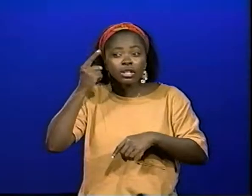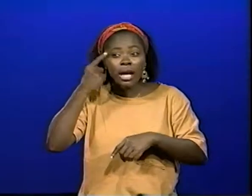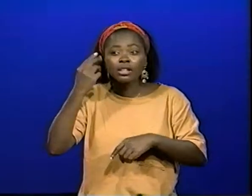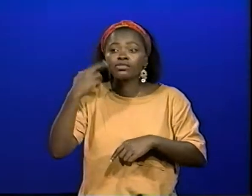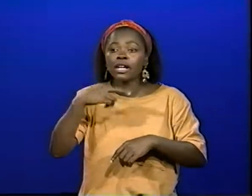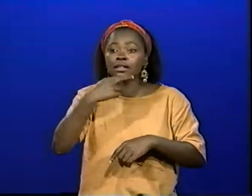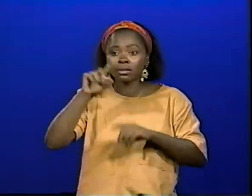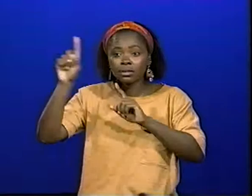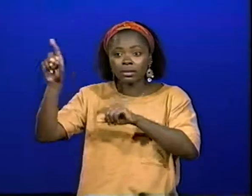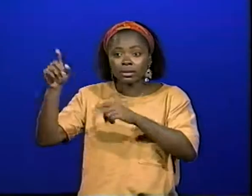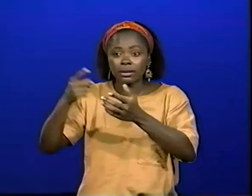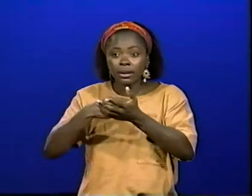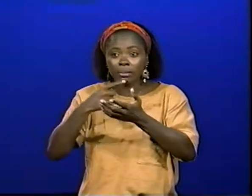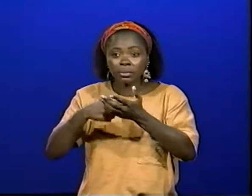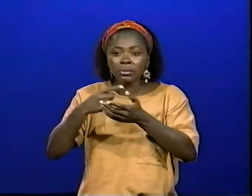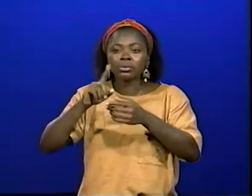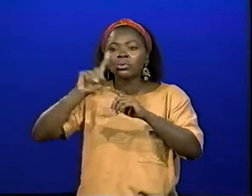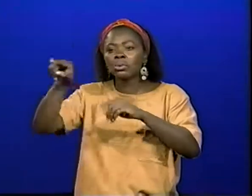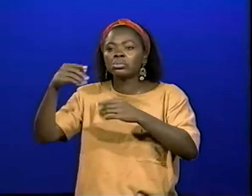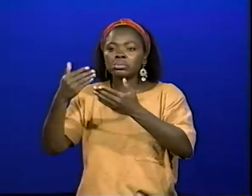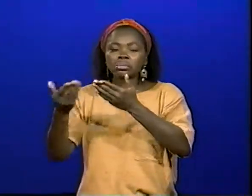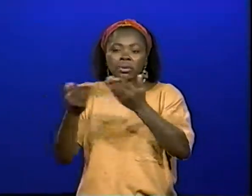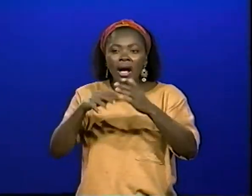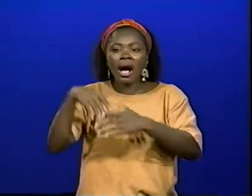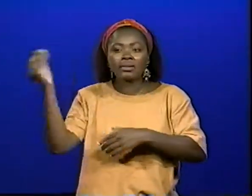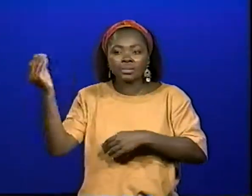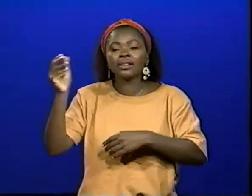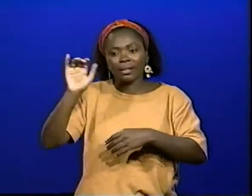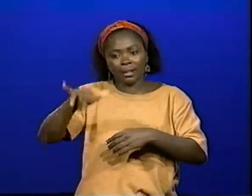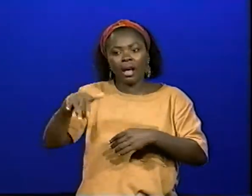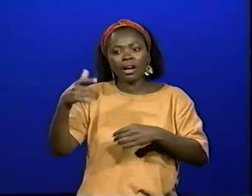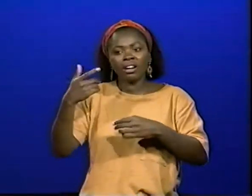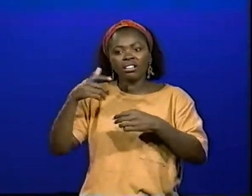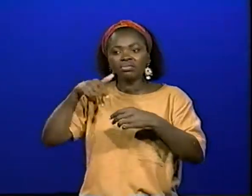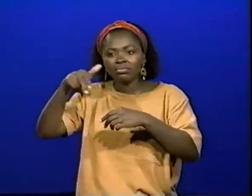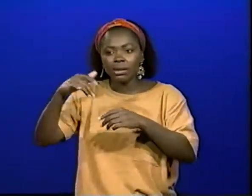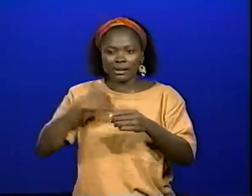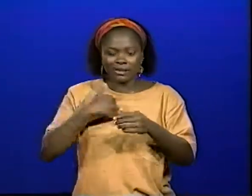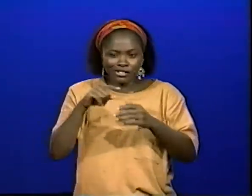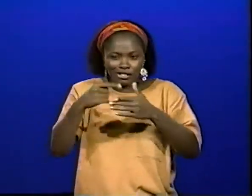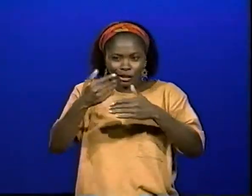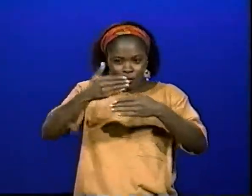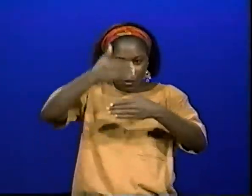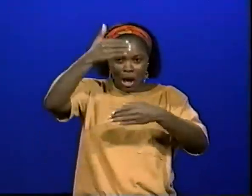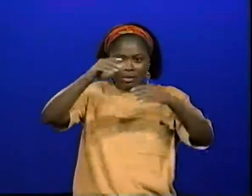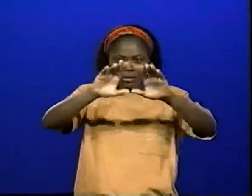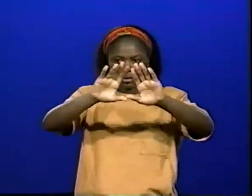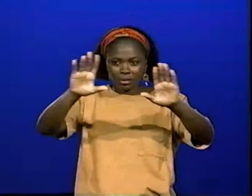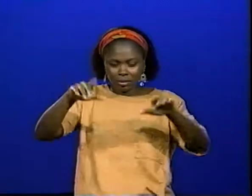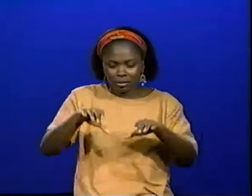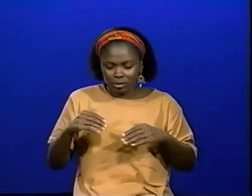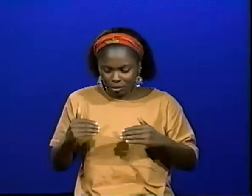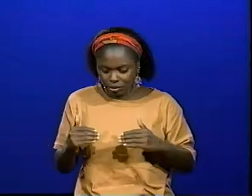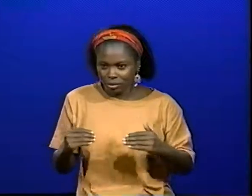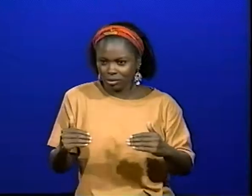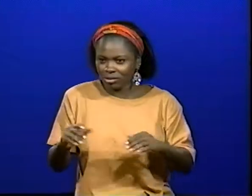if you've ever been to a Chinese food carryout where you could go and bring food home. It's more like that, where it's got the window